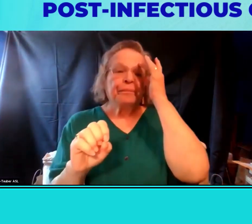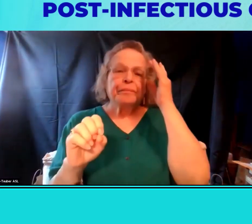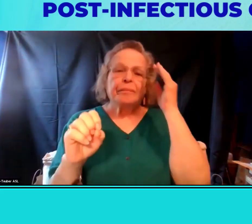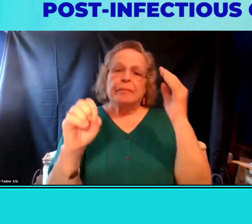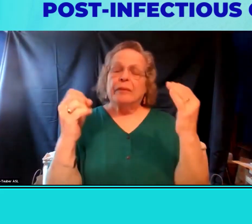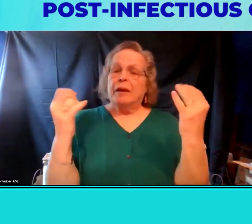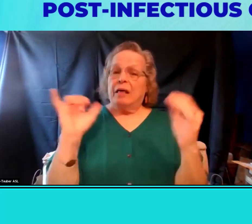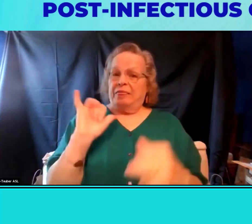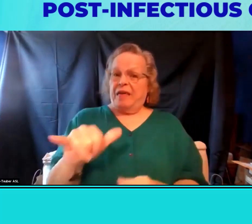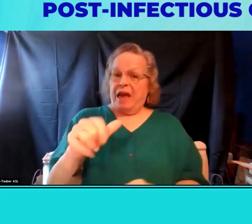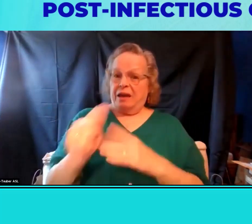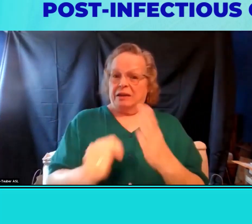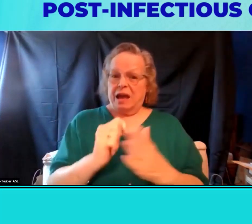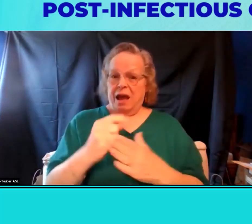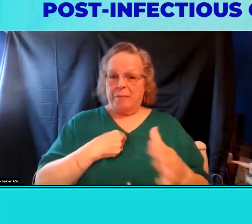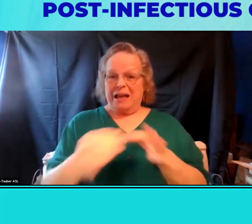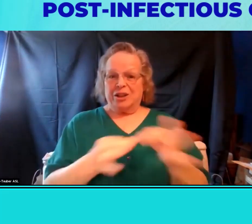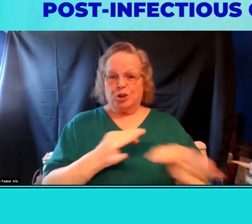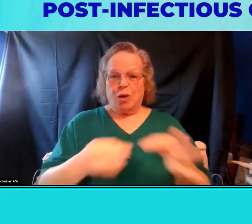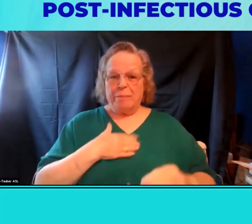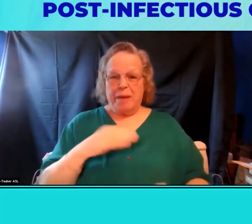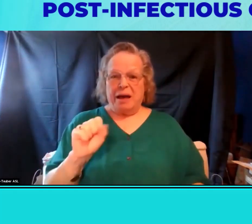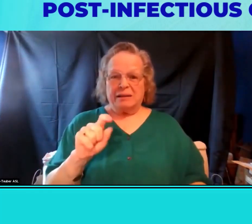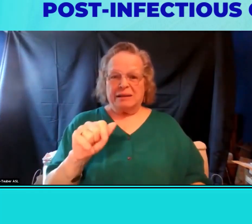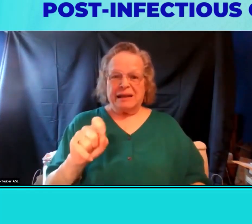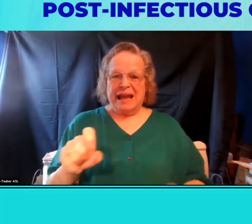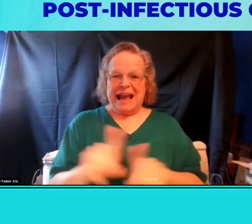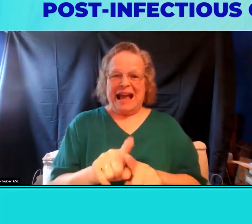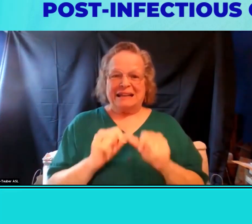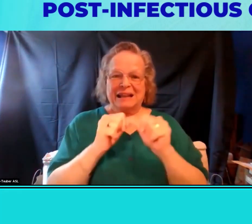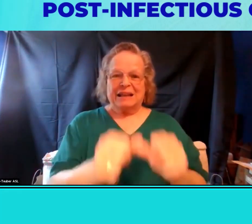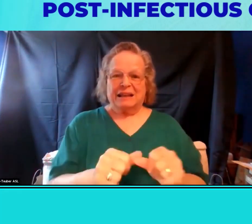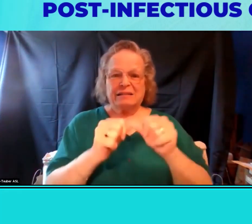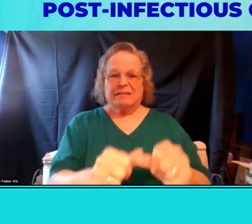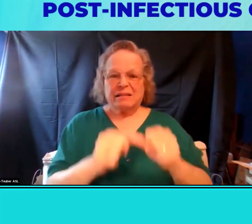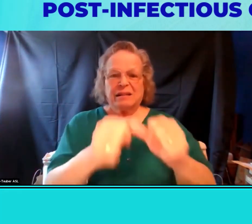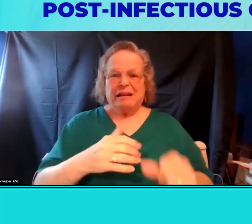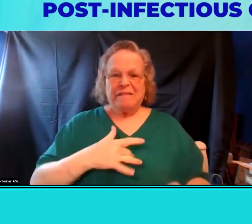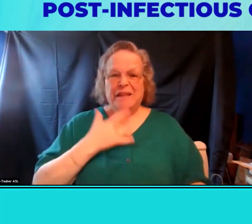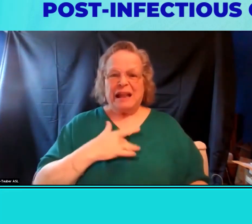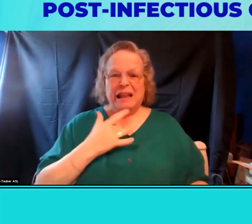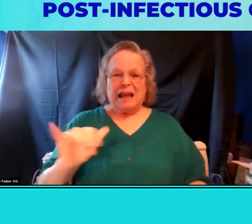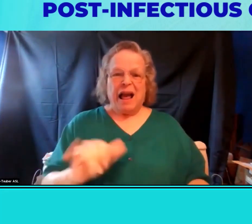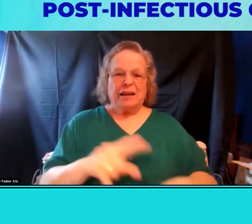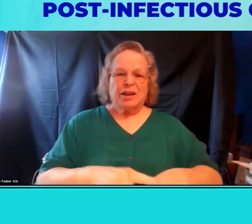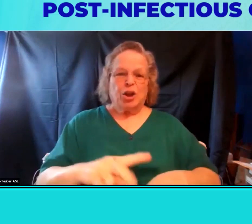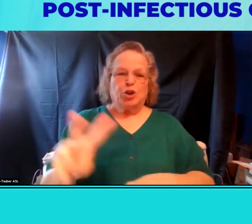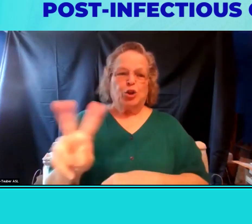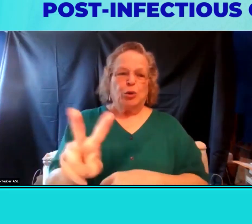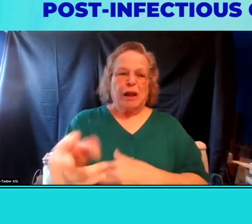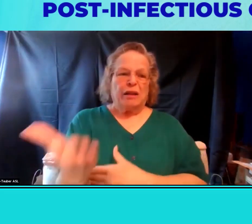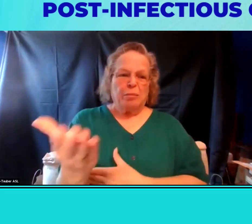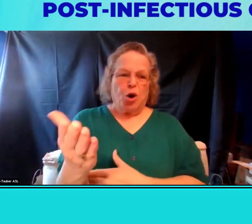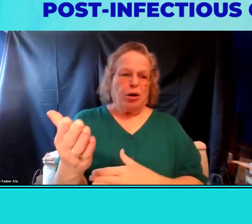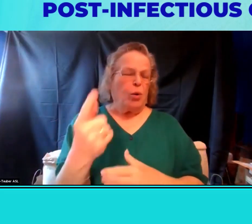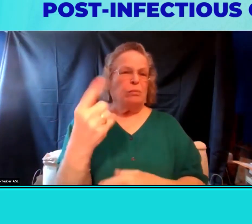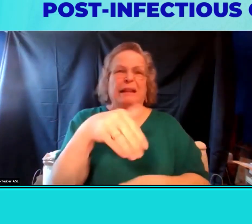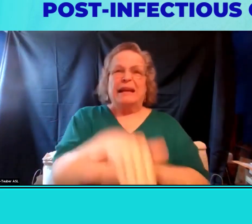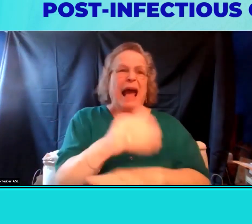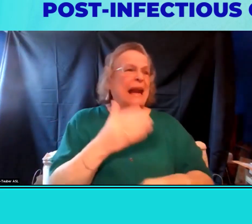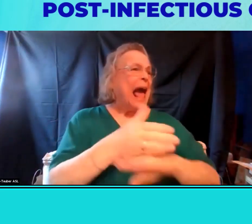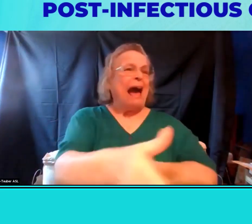this point, I described my state as constantly feeling like it's 2 a.m. the night after I've run a marathon and